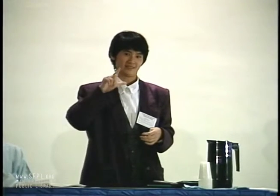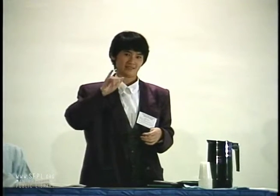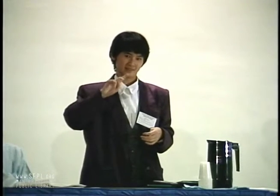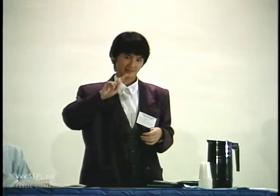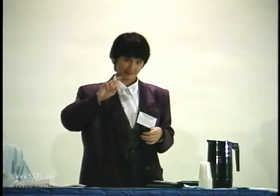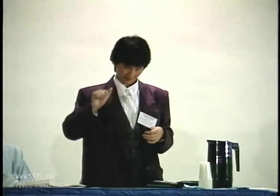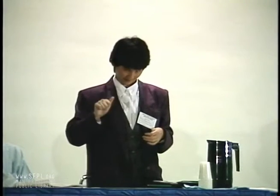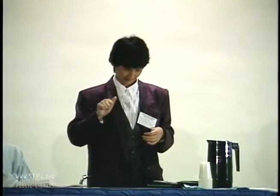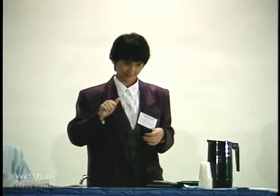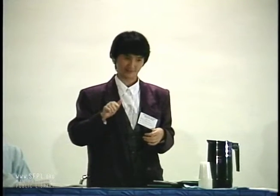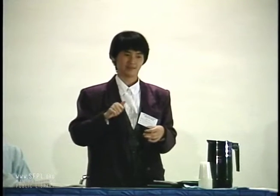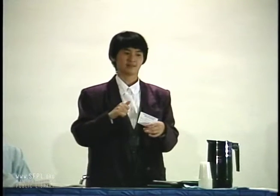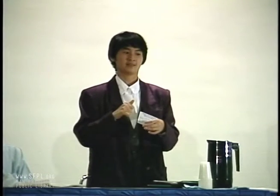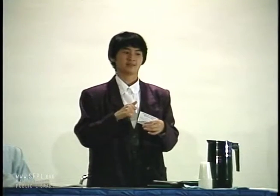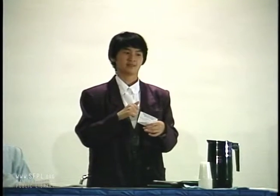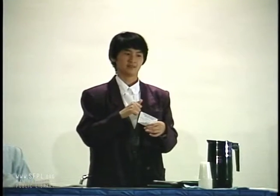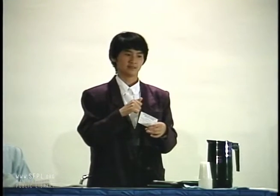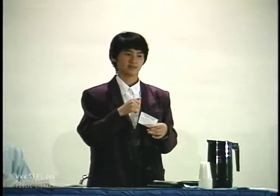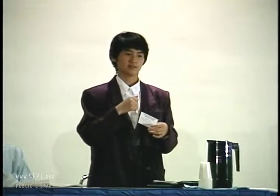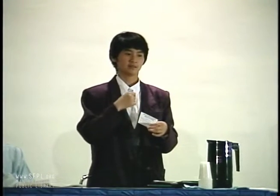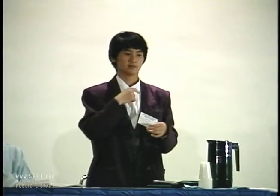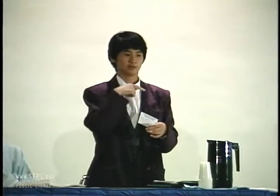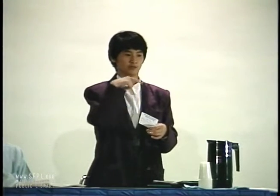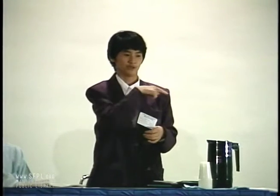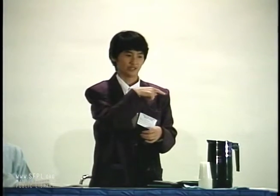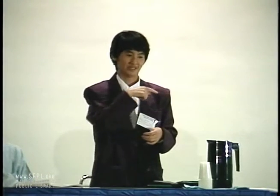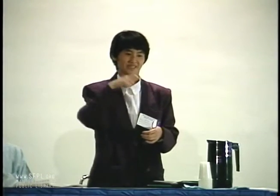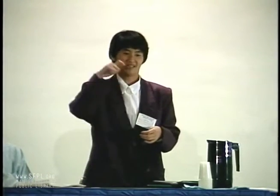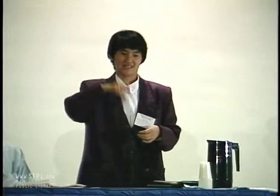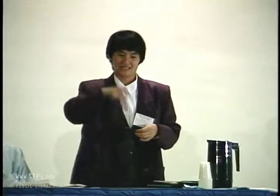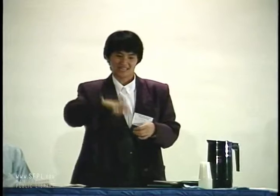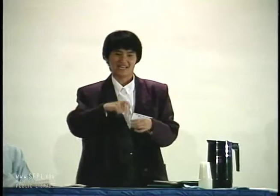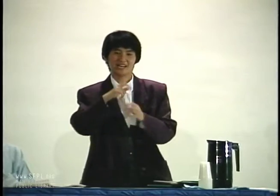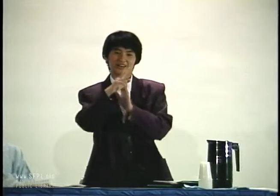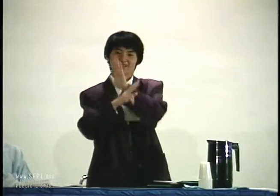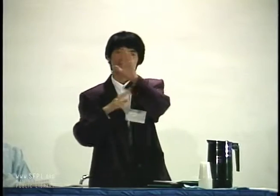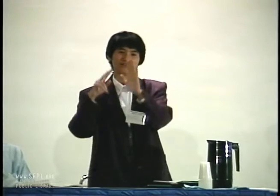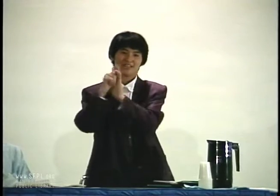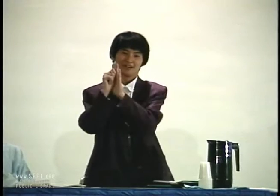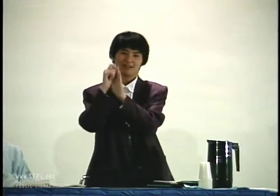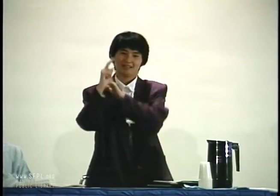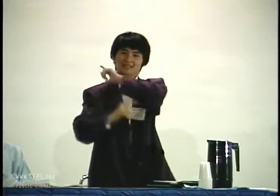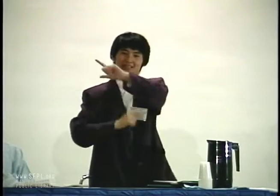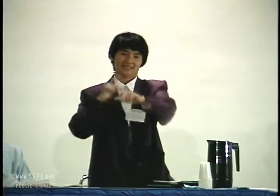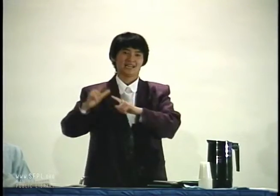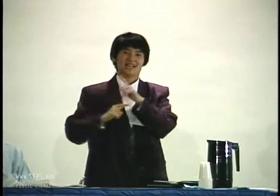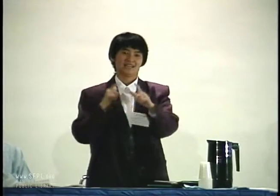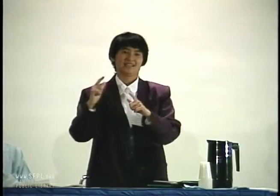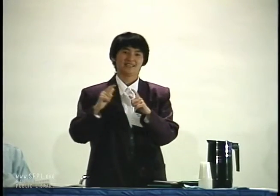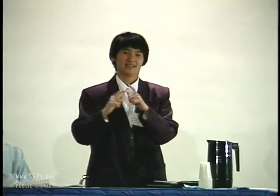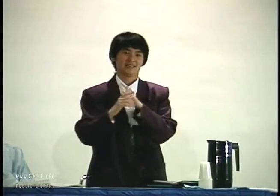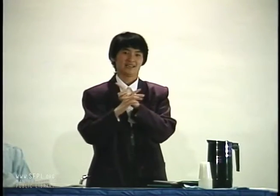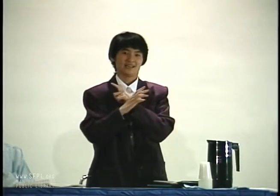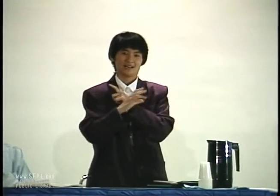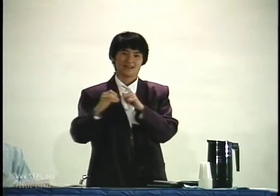and my name sign is now Linda. And they said, they wrote a note that Linda